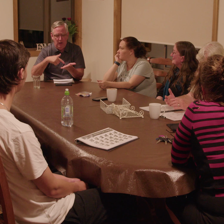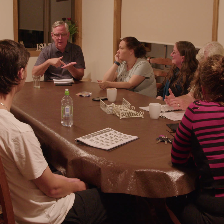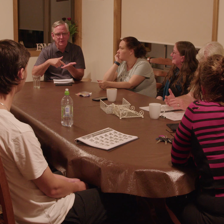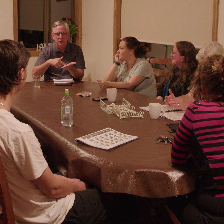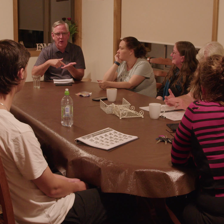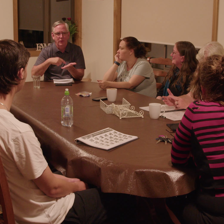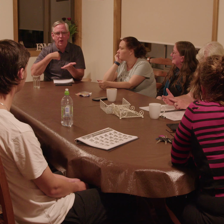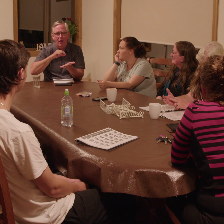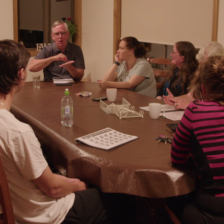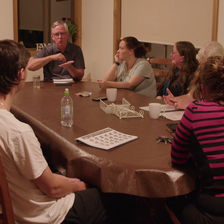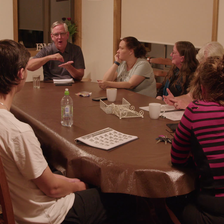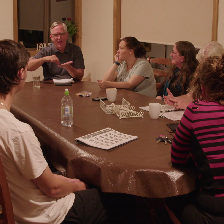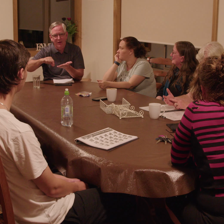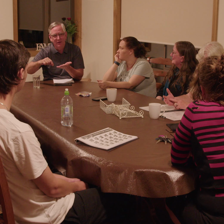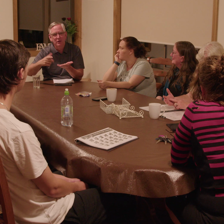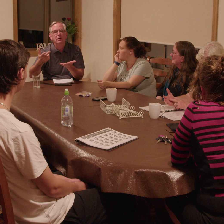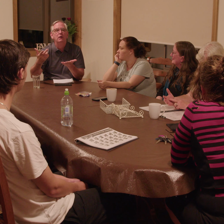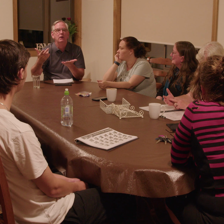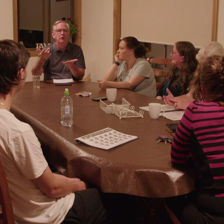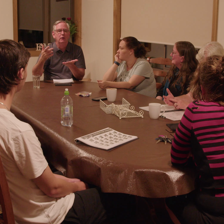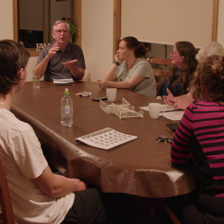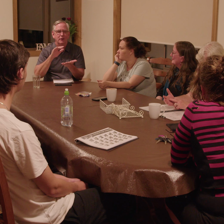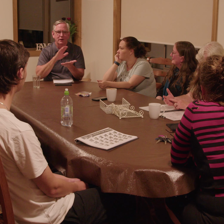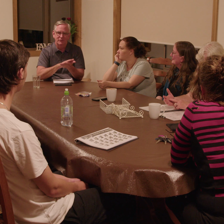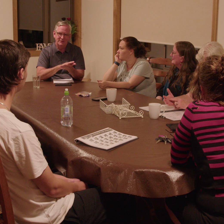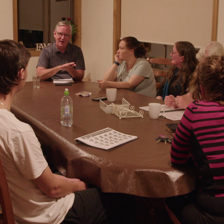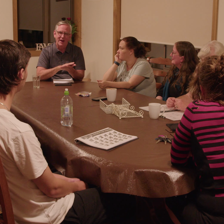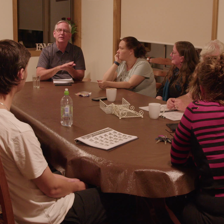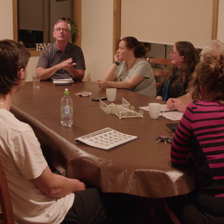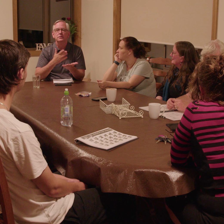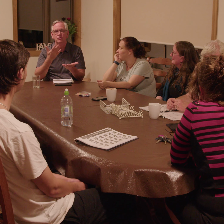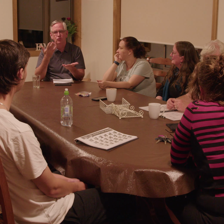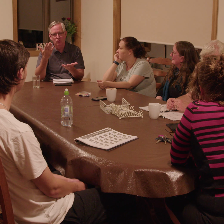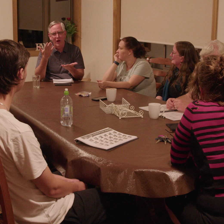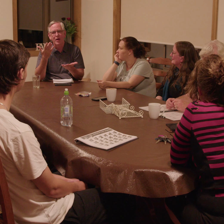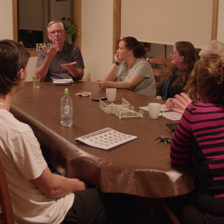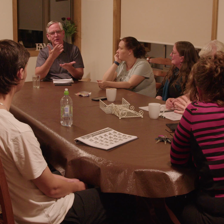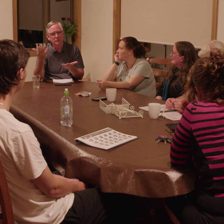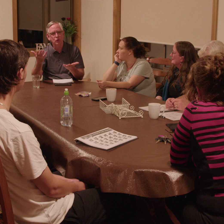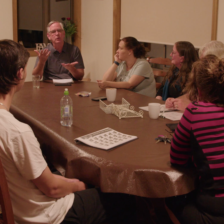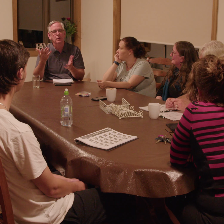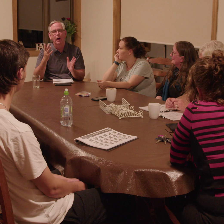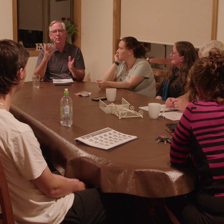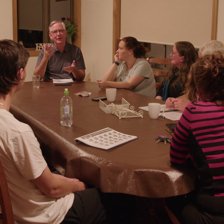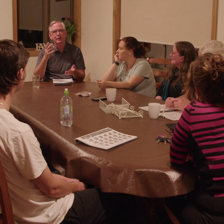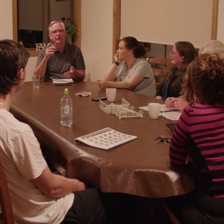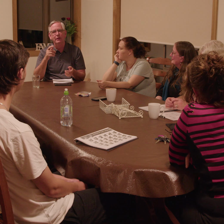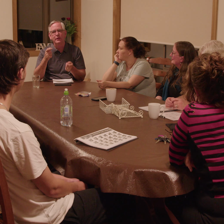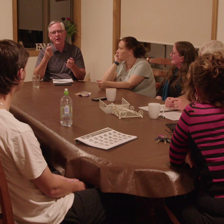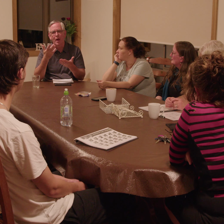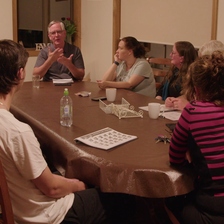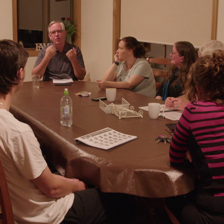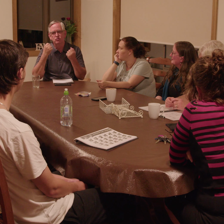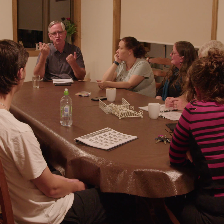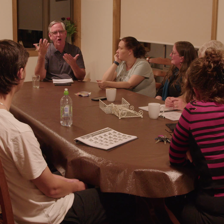it's right, the left hand's not going to do anything. My right hand's going to make all my movement. The